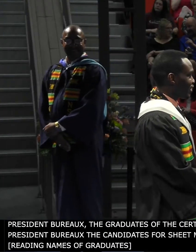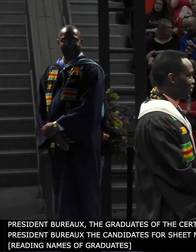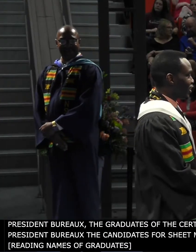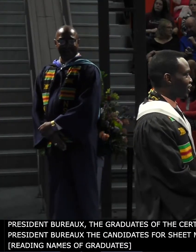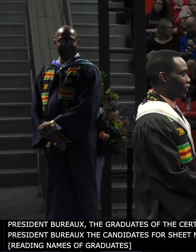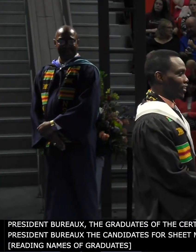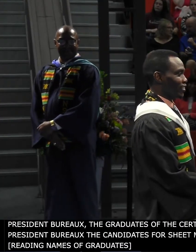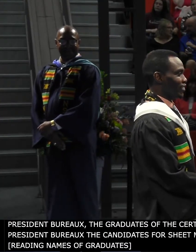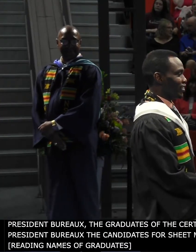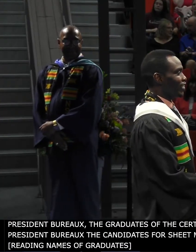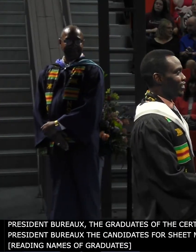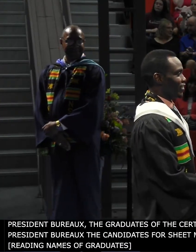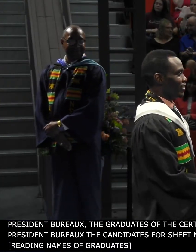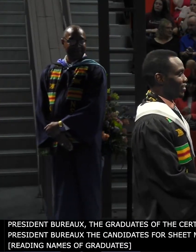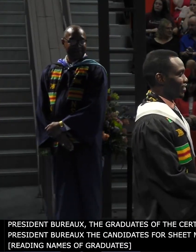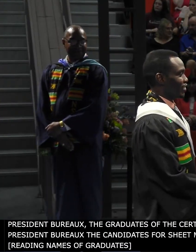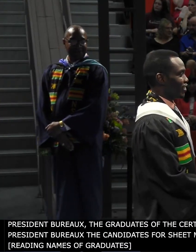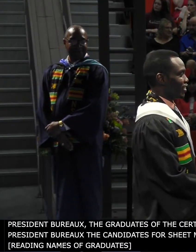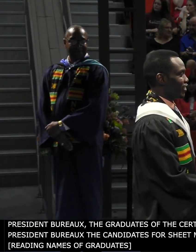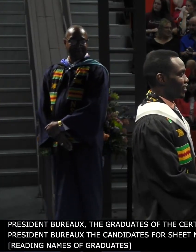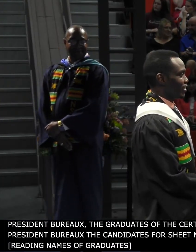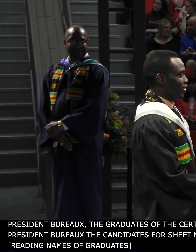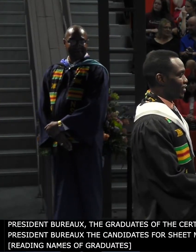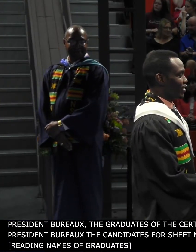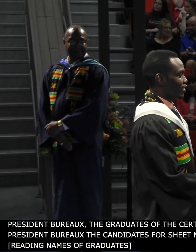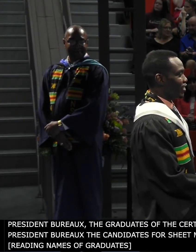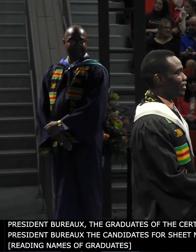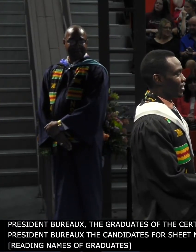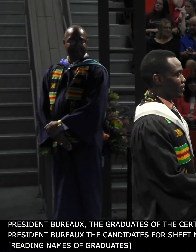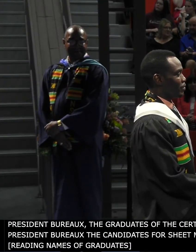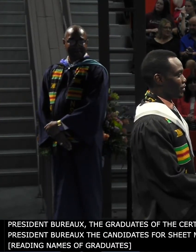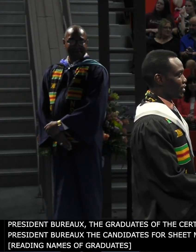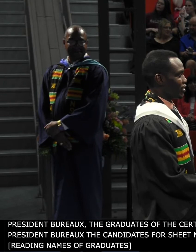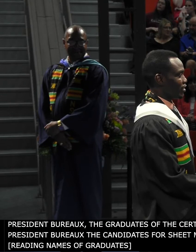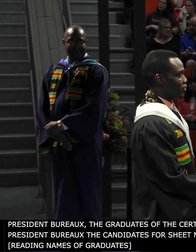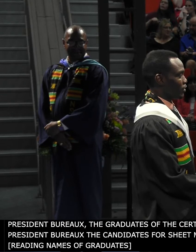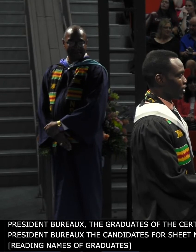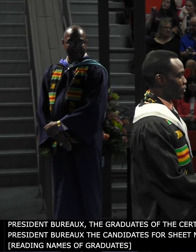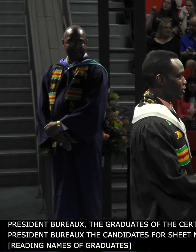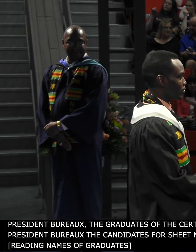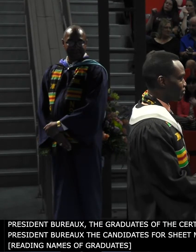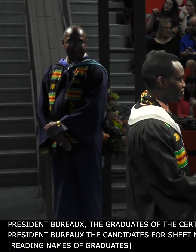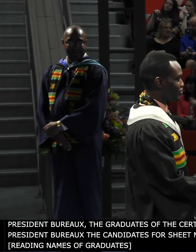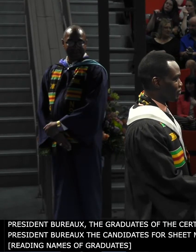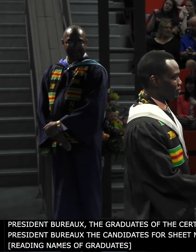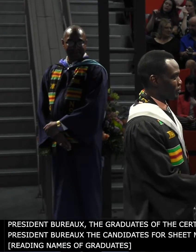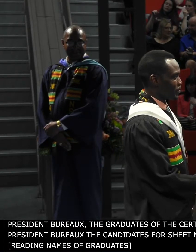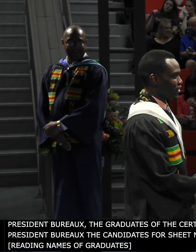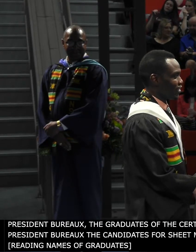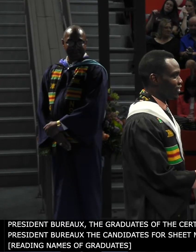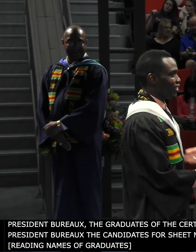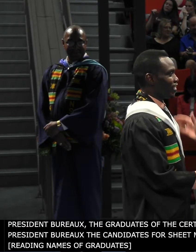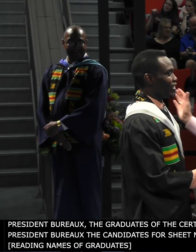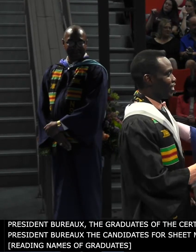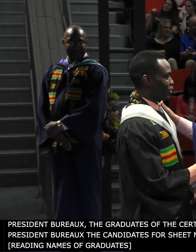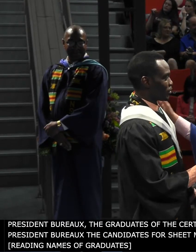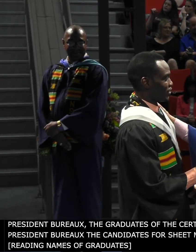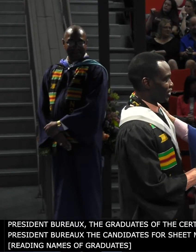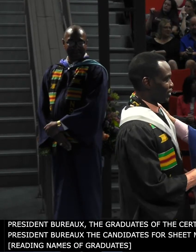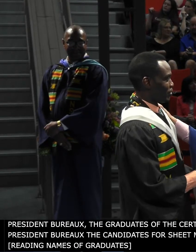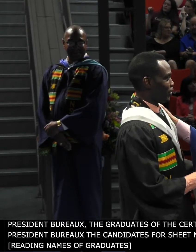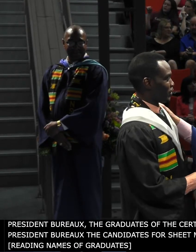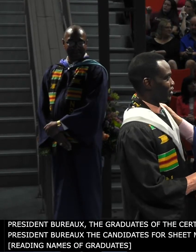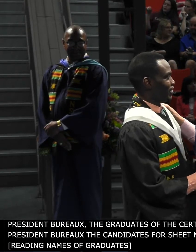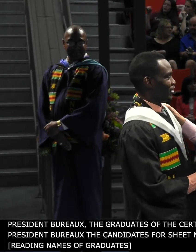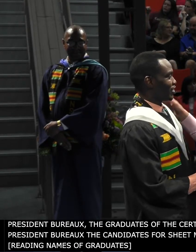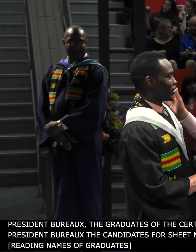You're happy to see me go. You're happy to see me. I love my job. Proud of you. I'm like, good. I heard you're doing really well. Yeah, I guess I should something.